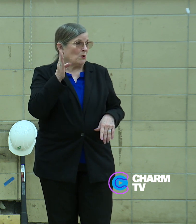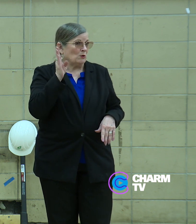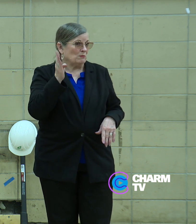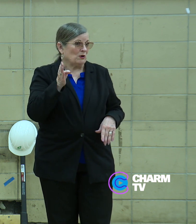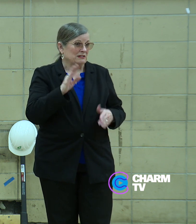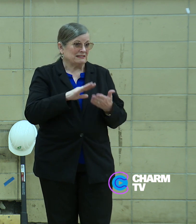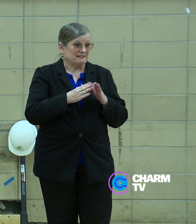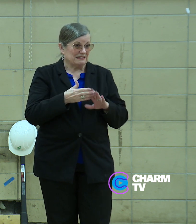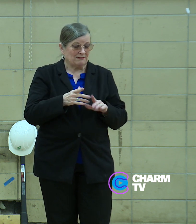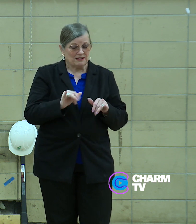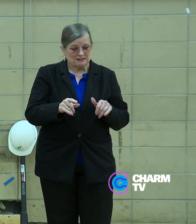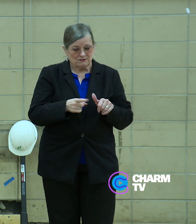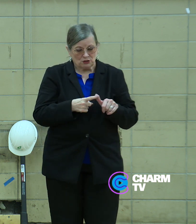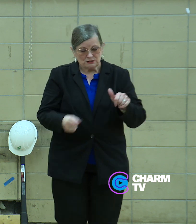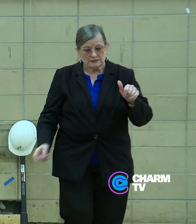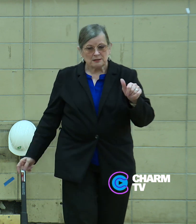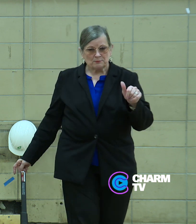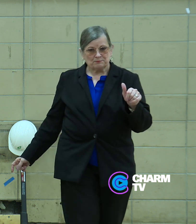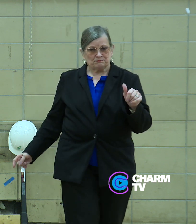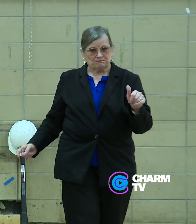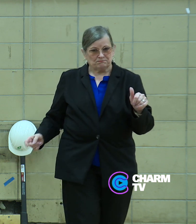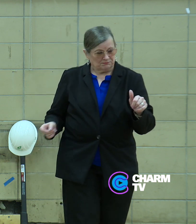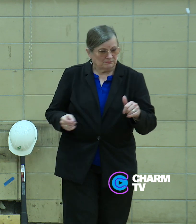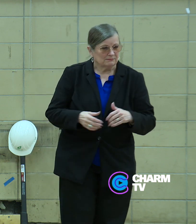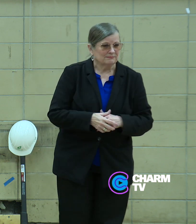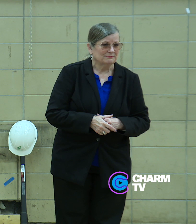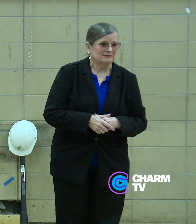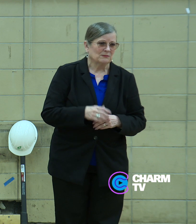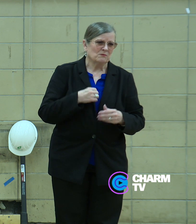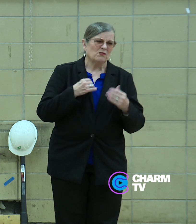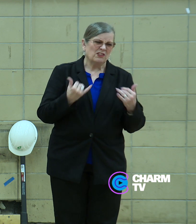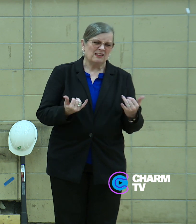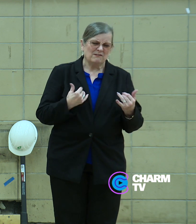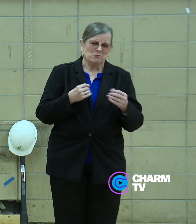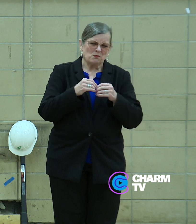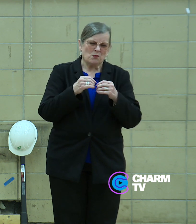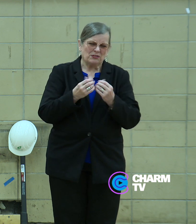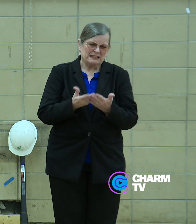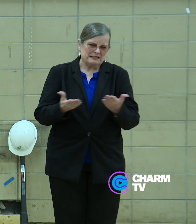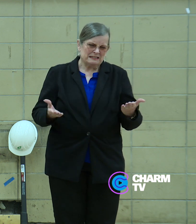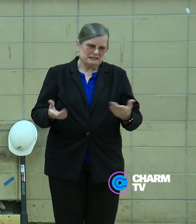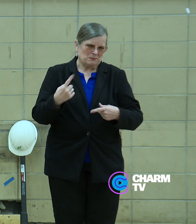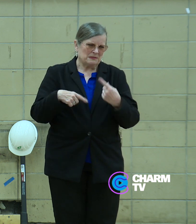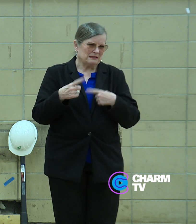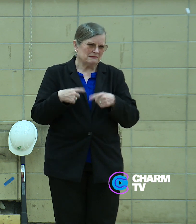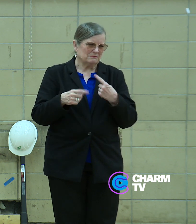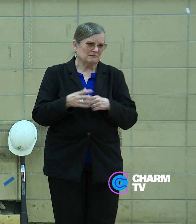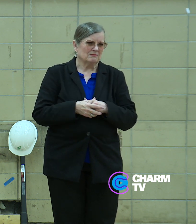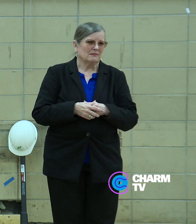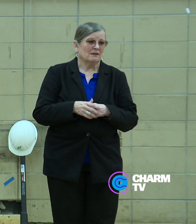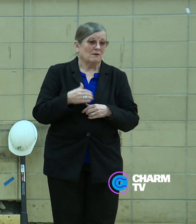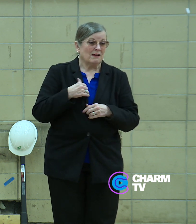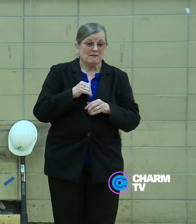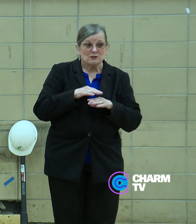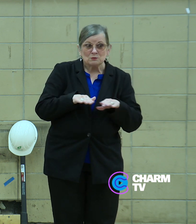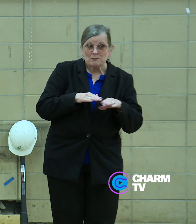first step, as the mayor said. We have Chick Well coming up soon. We have Ambrose Kennedy Pool. We have